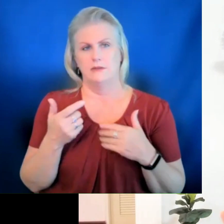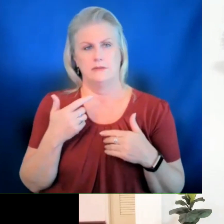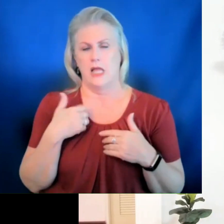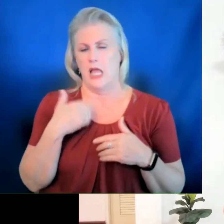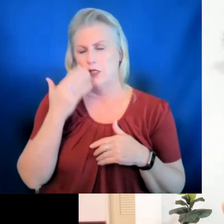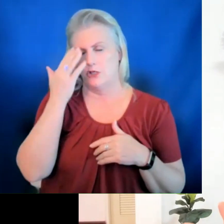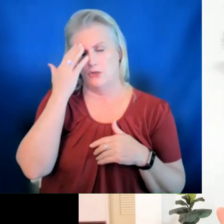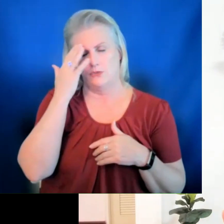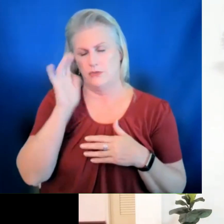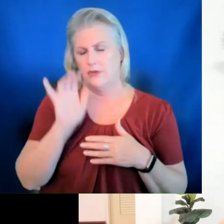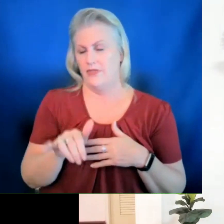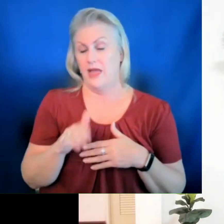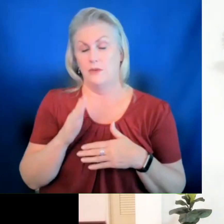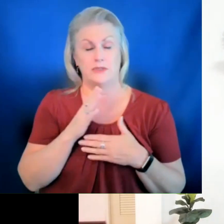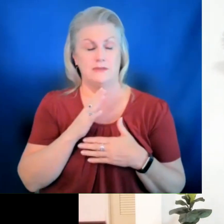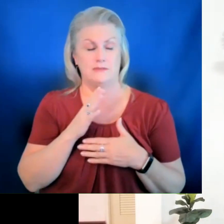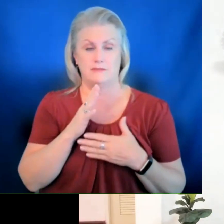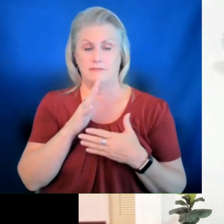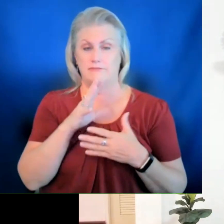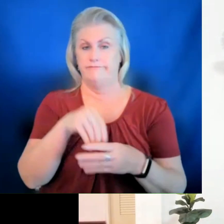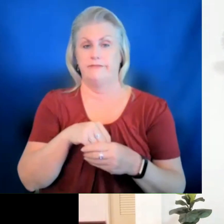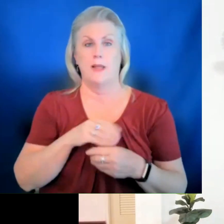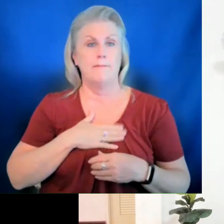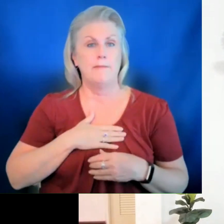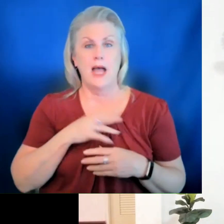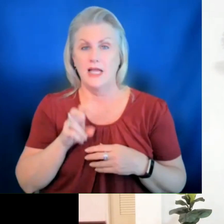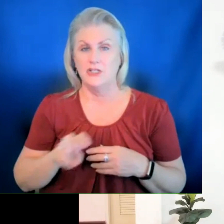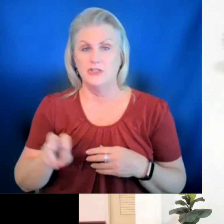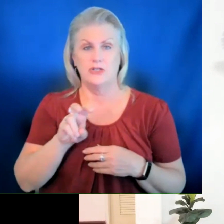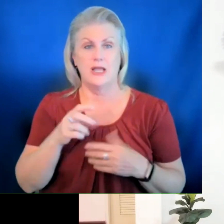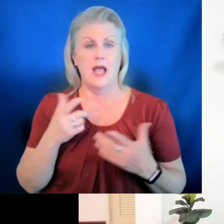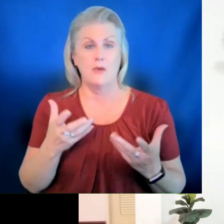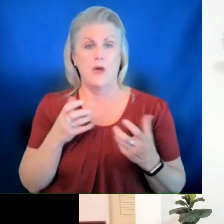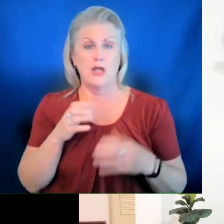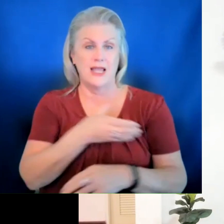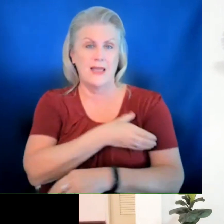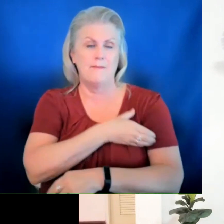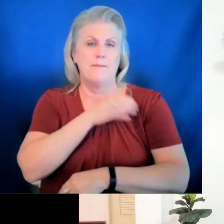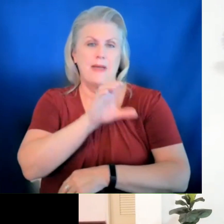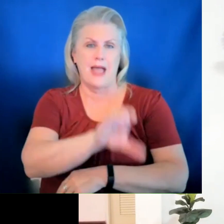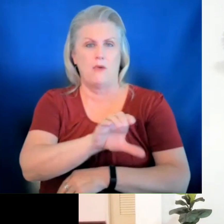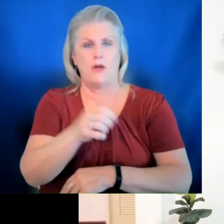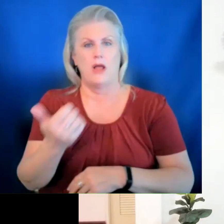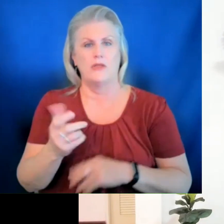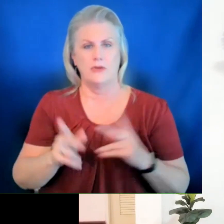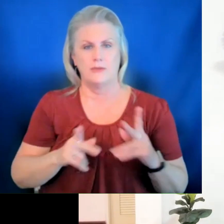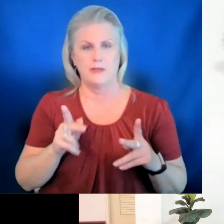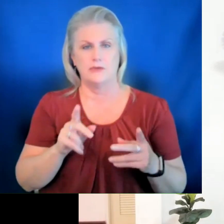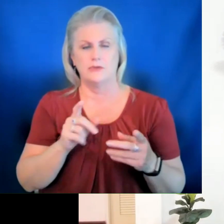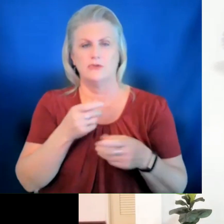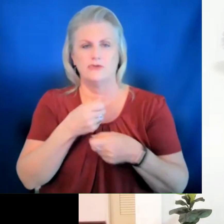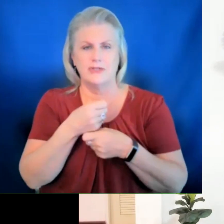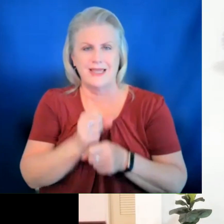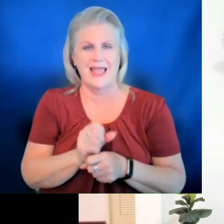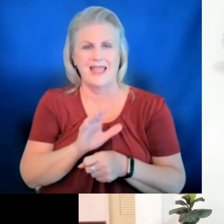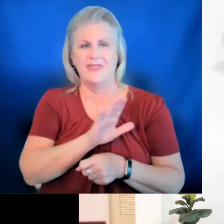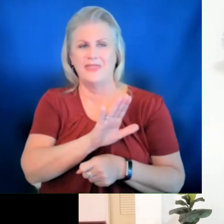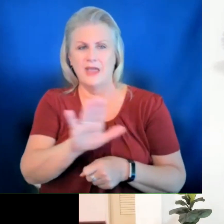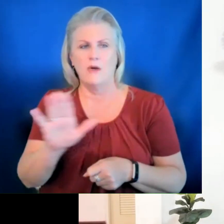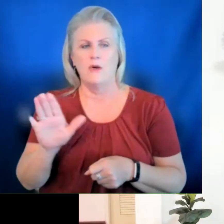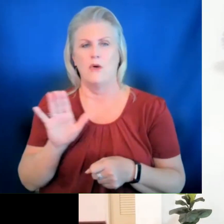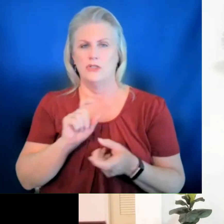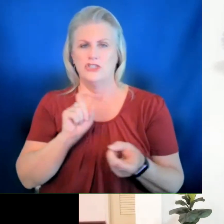that's part of my journey. That's what I wanted to do. I want to empower other people create the shifts and see